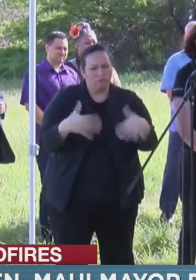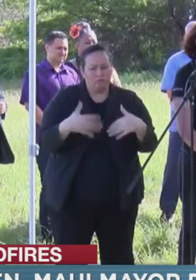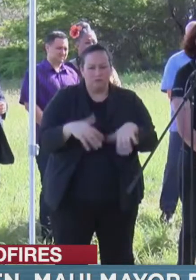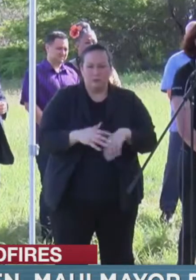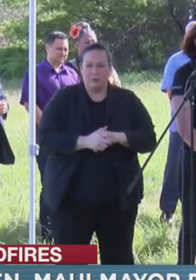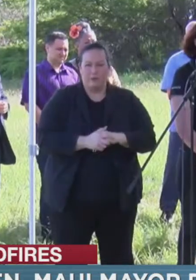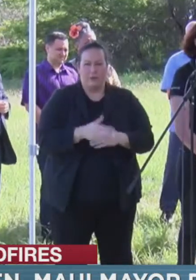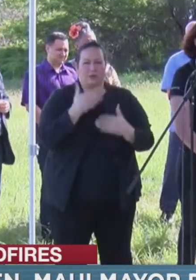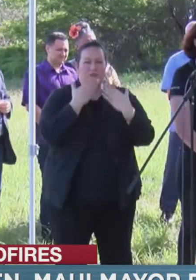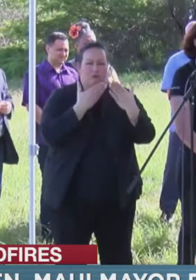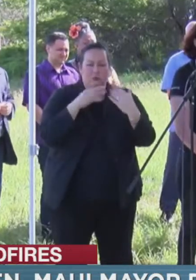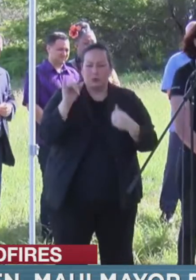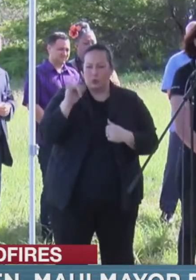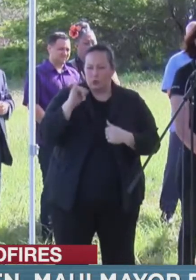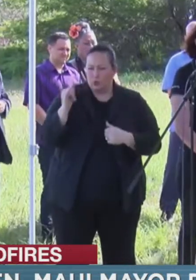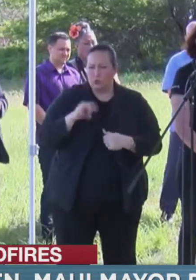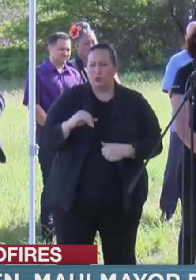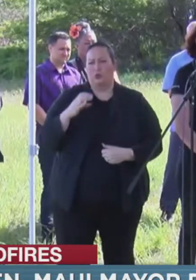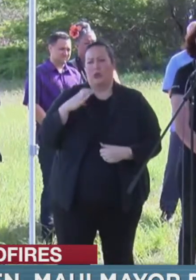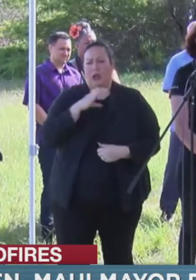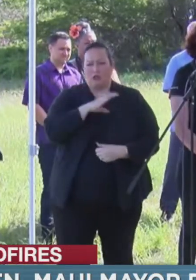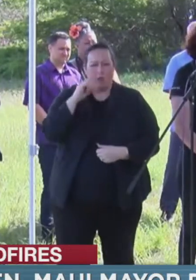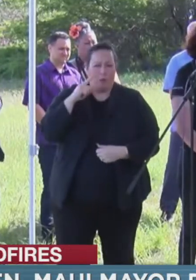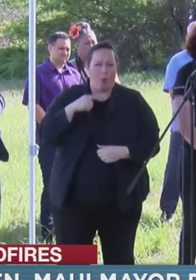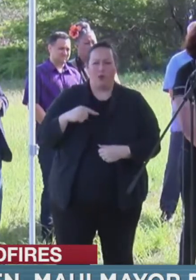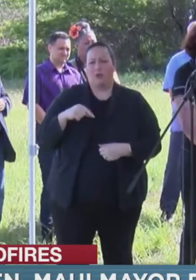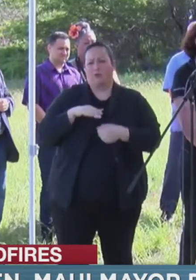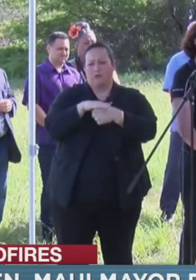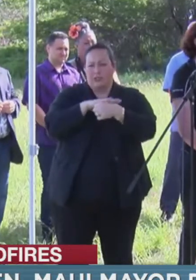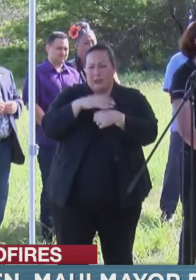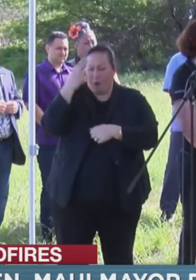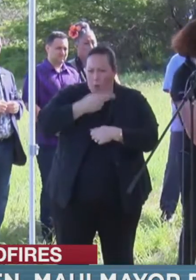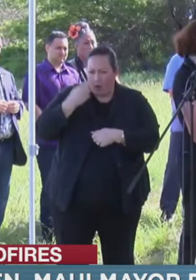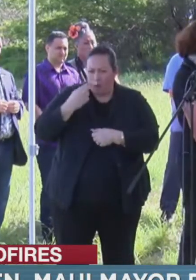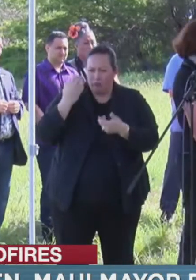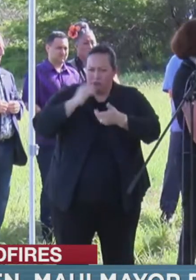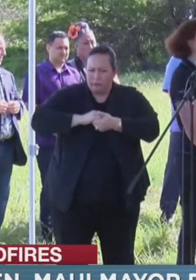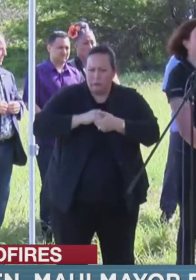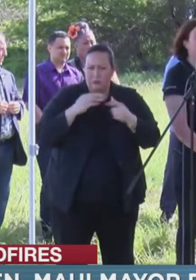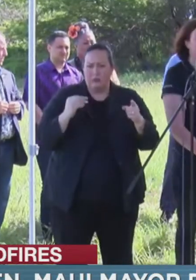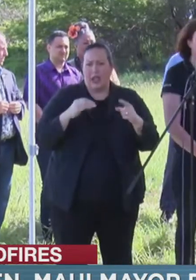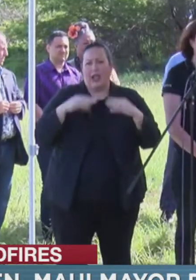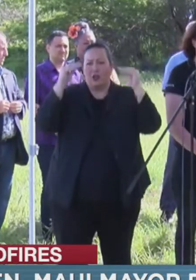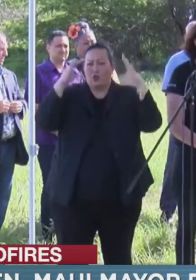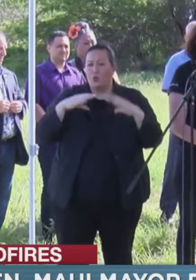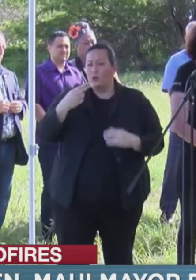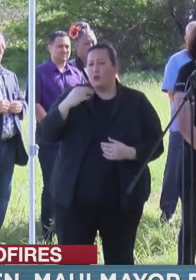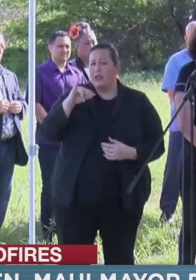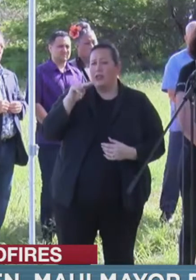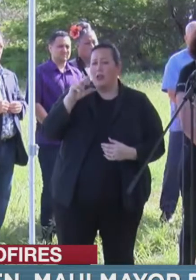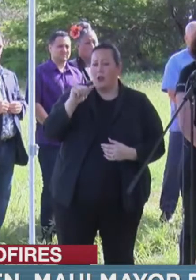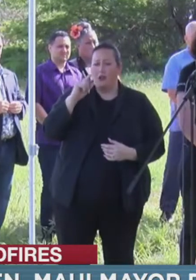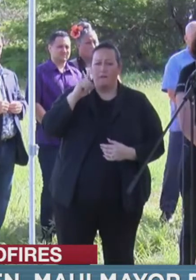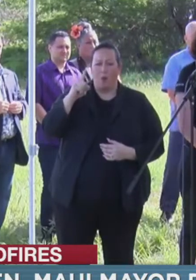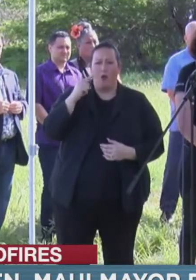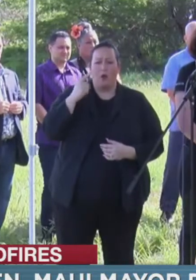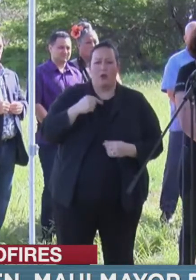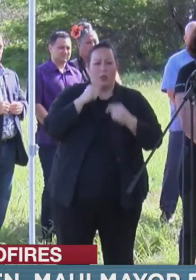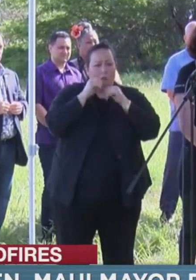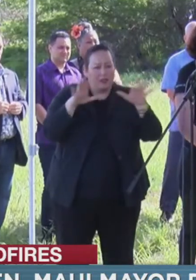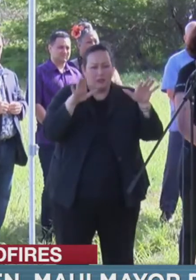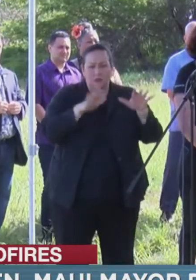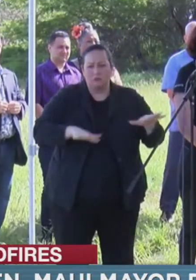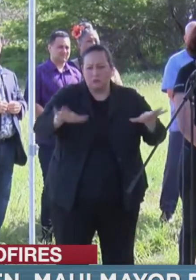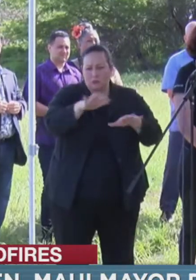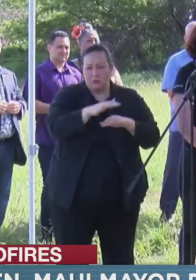the Council for Native Hawaiian Advancement for their close partnership, and I'd like to thank Kumuhina for the blessing today. Since the night